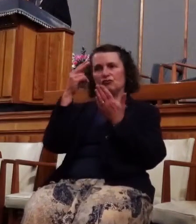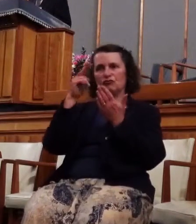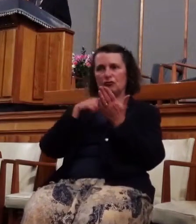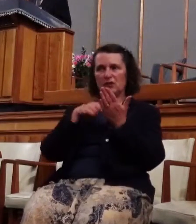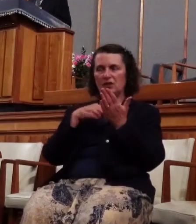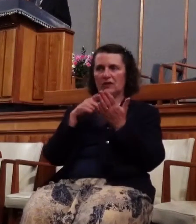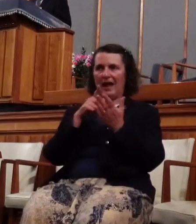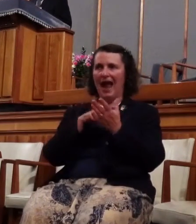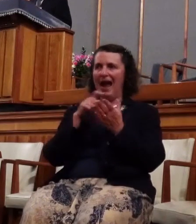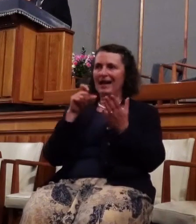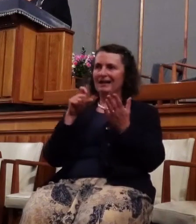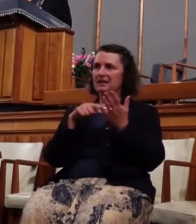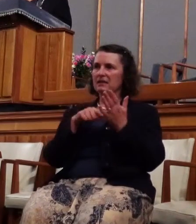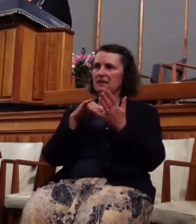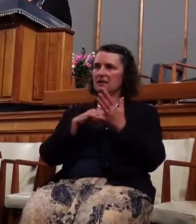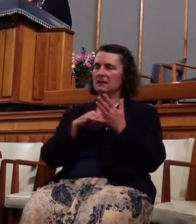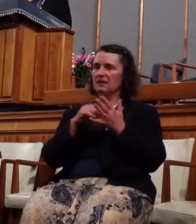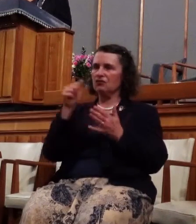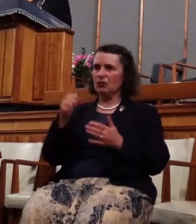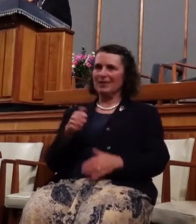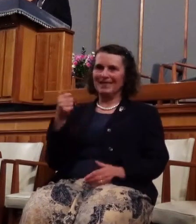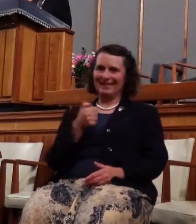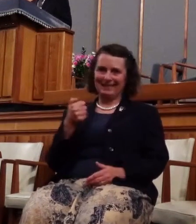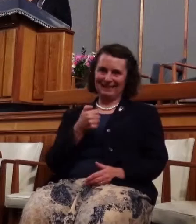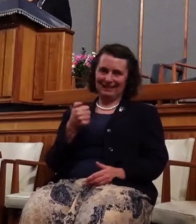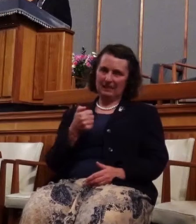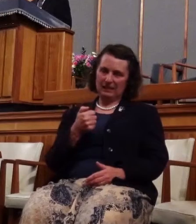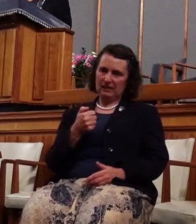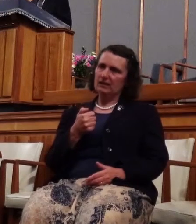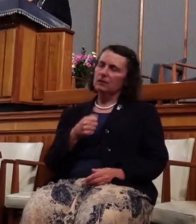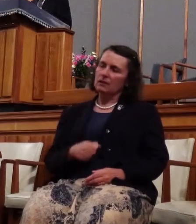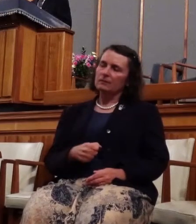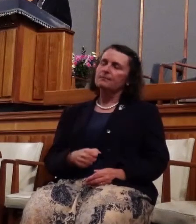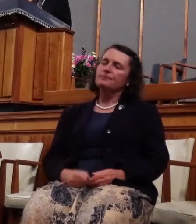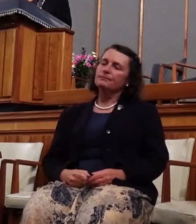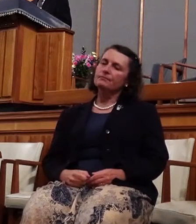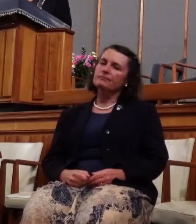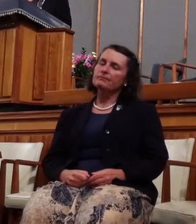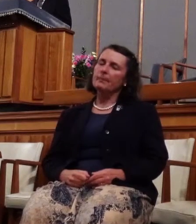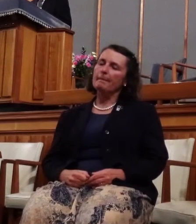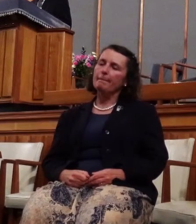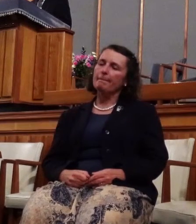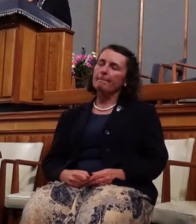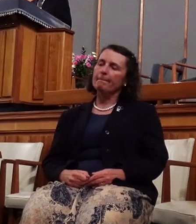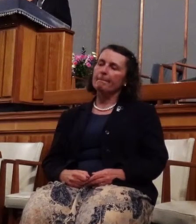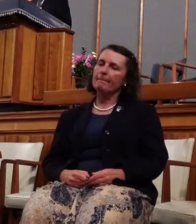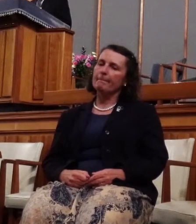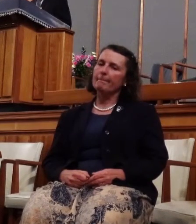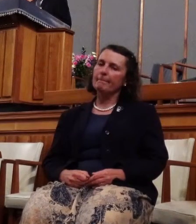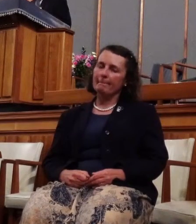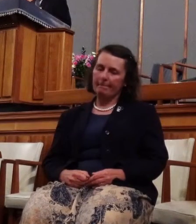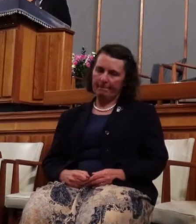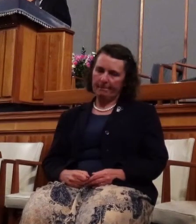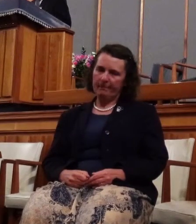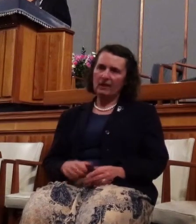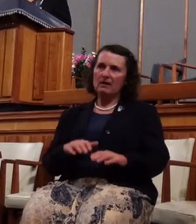Acts of the Apostles, chapter 16. The book of Acts, chapter 16. If I may read